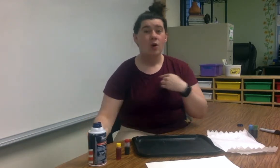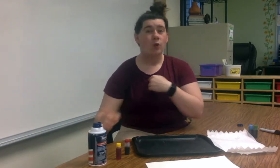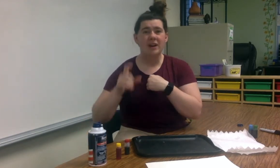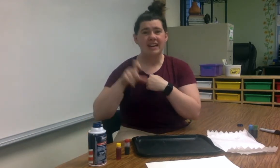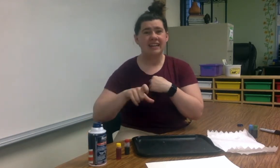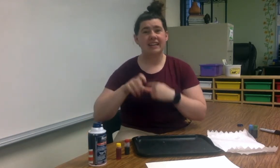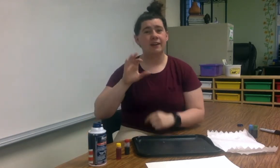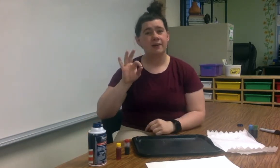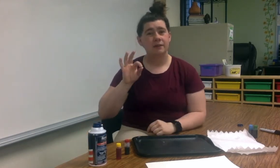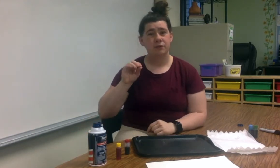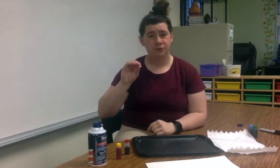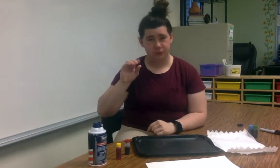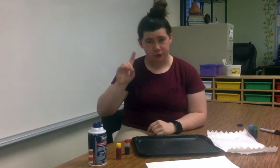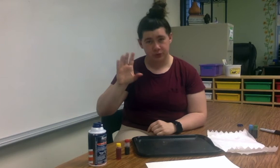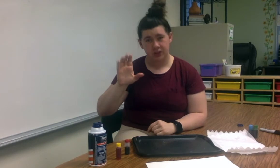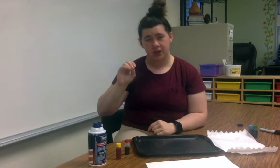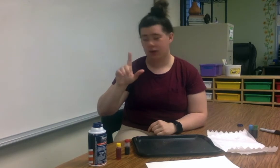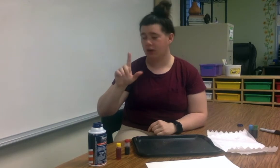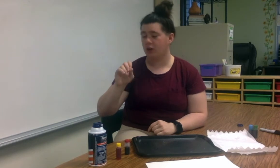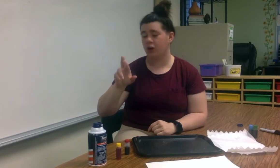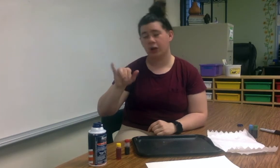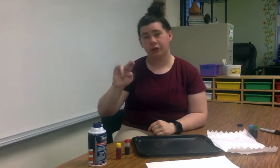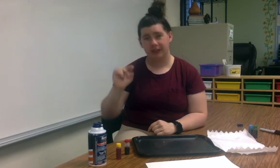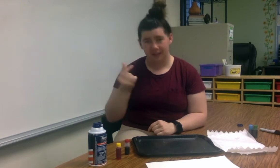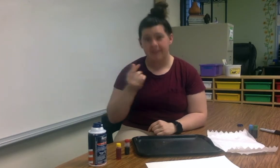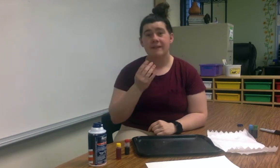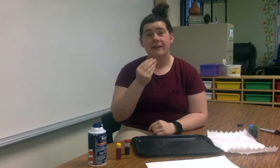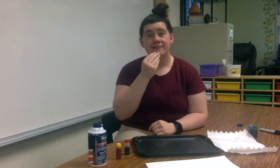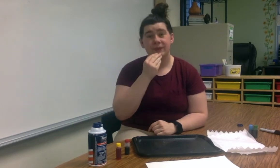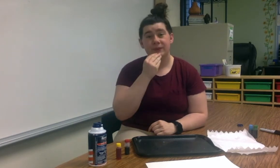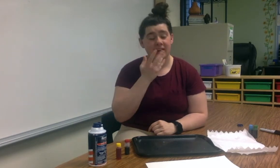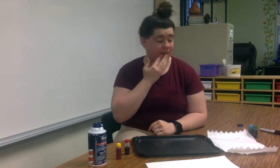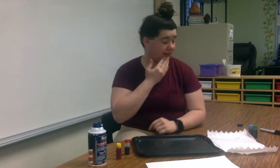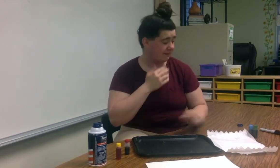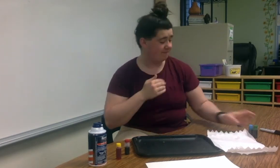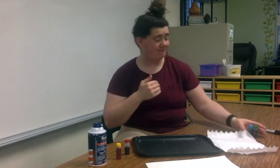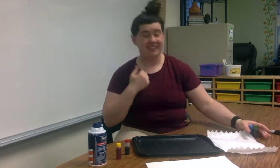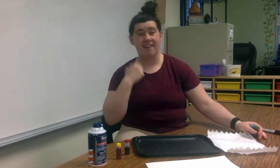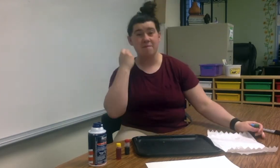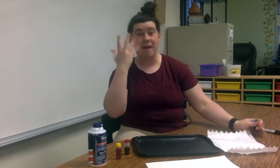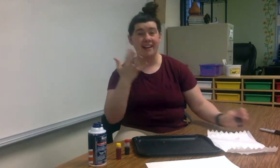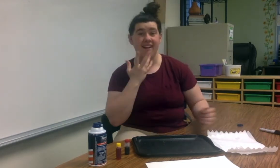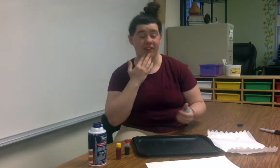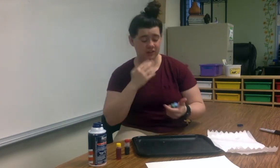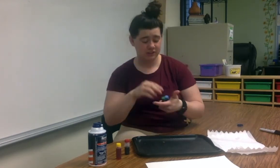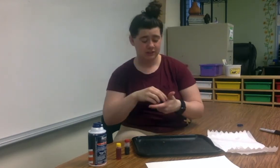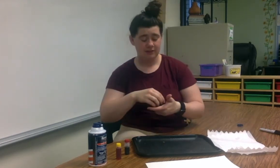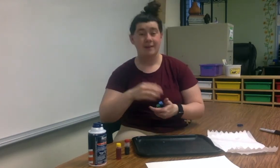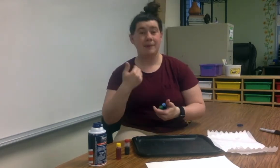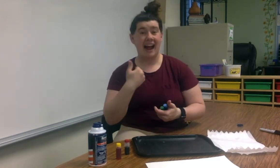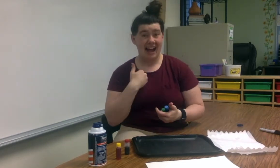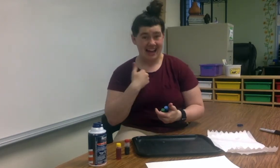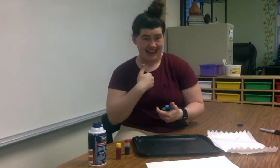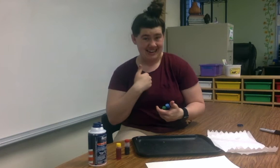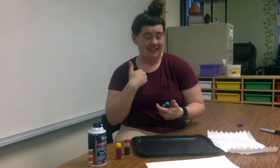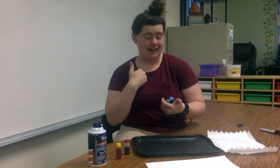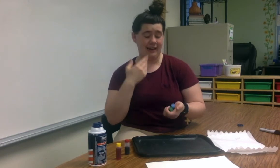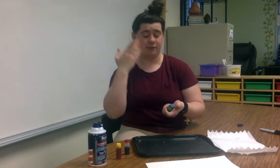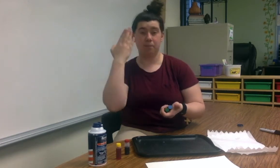We need food coloring. Food coloring. They have many colors, but I have